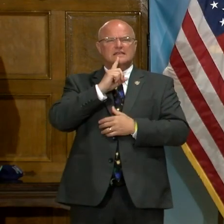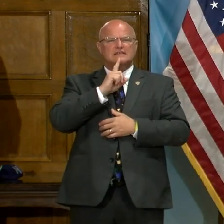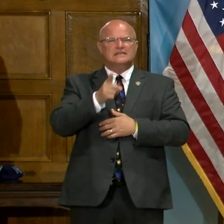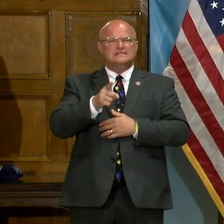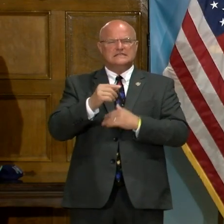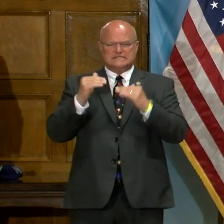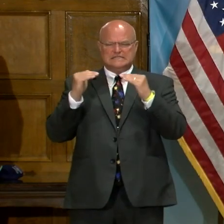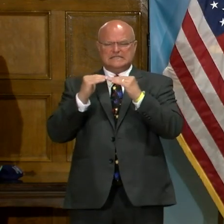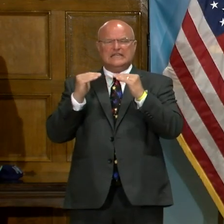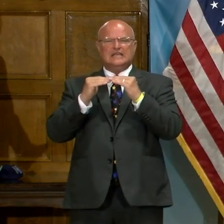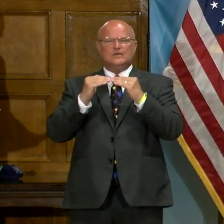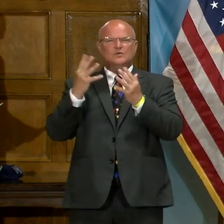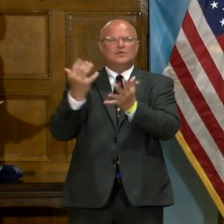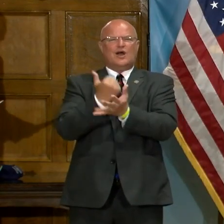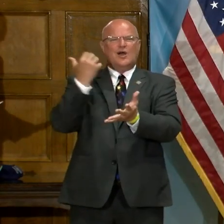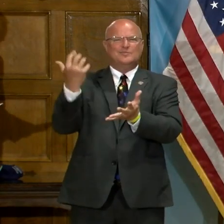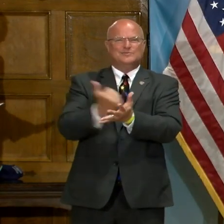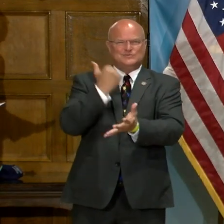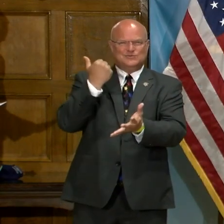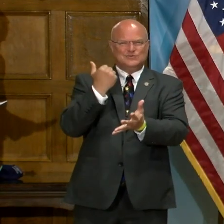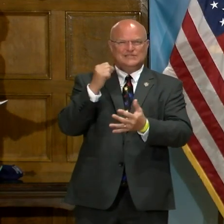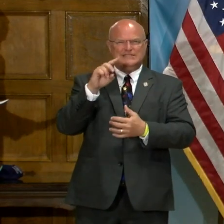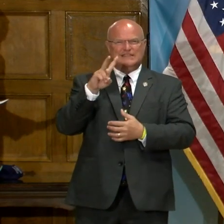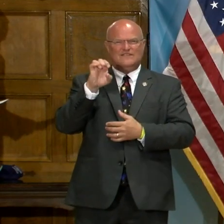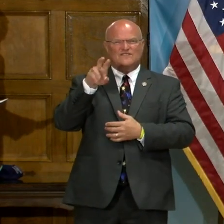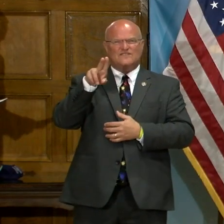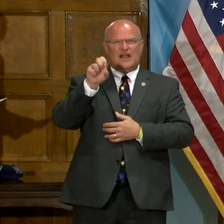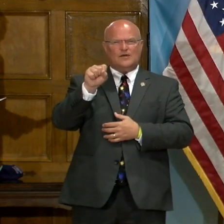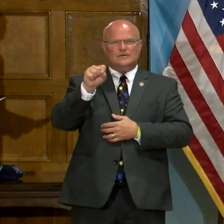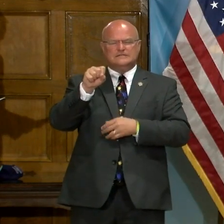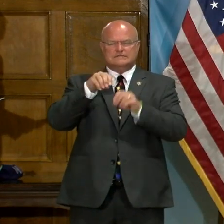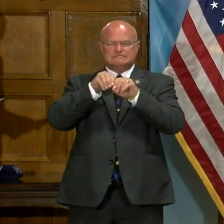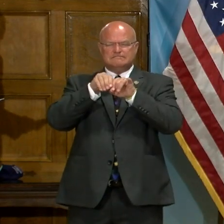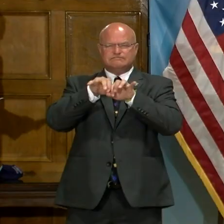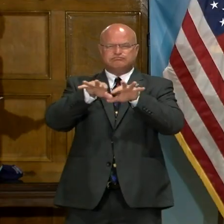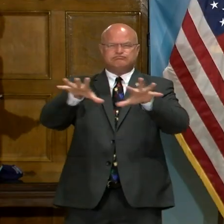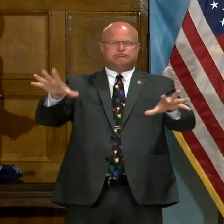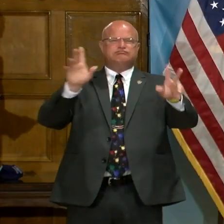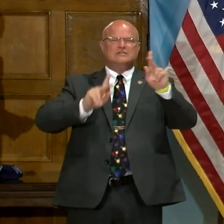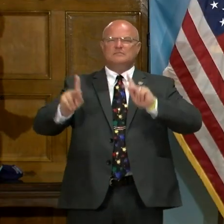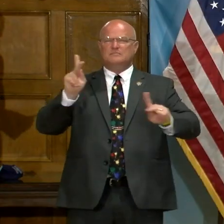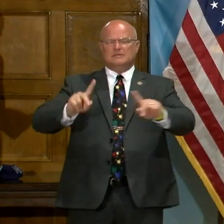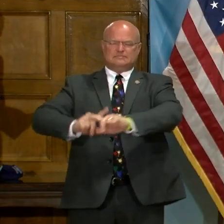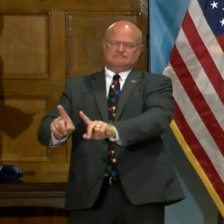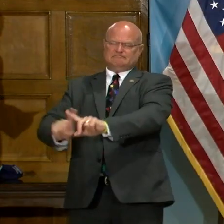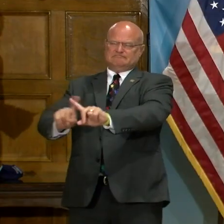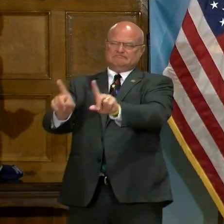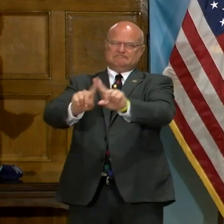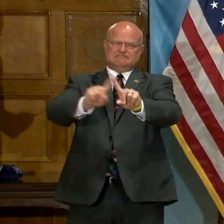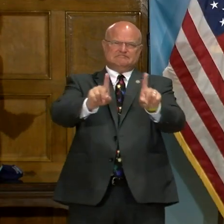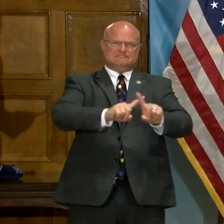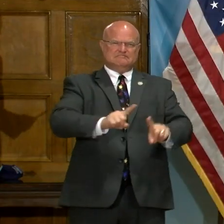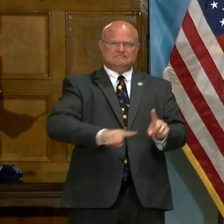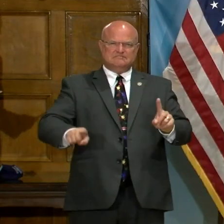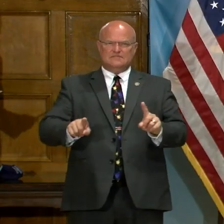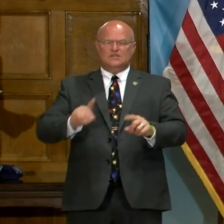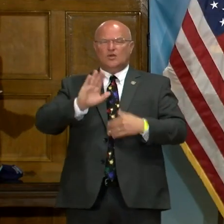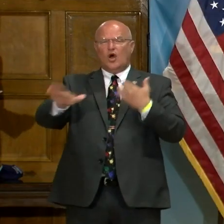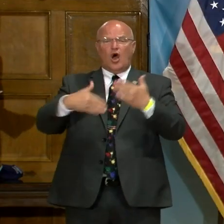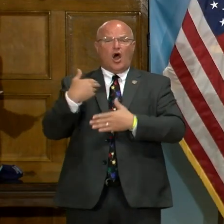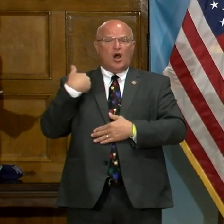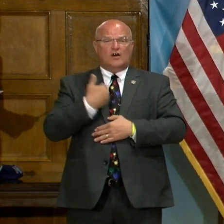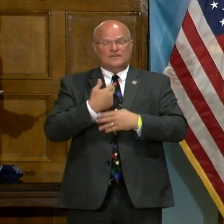an equal opportunity virus. It's infected people of all backgrounds in our state, so all of us need to